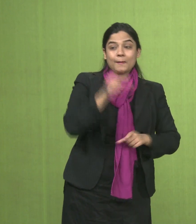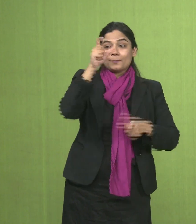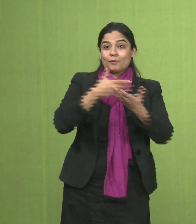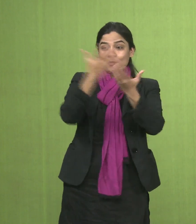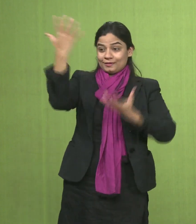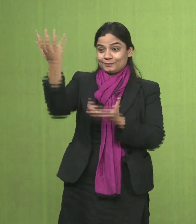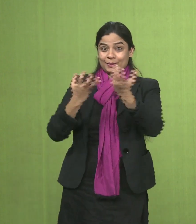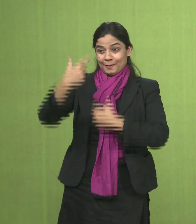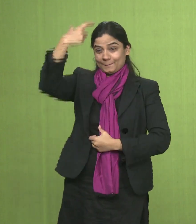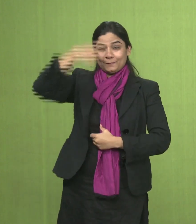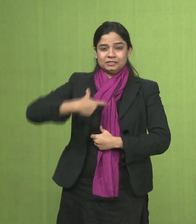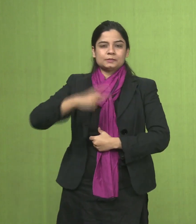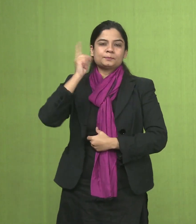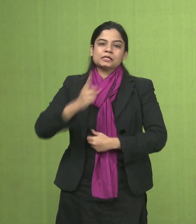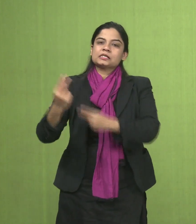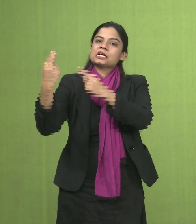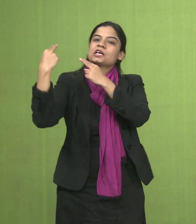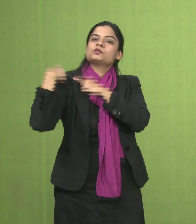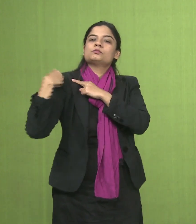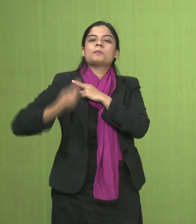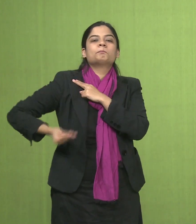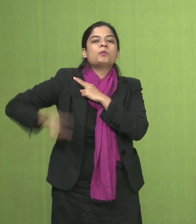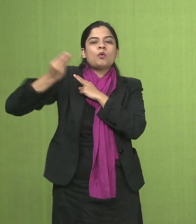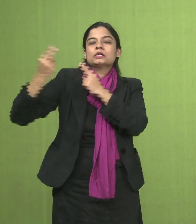let's discuss what are consumer responsibilities.